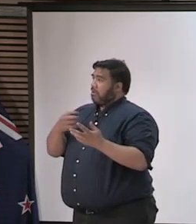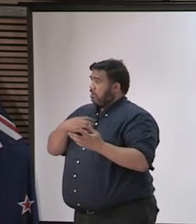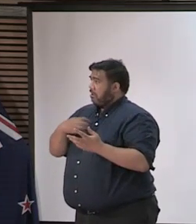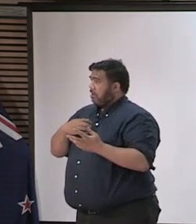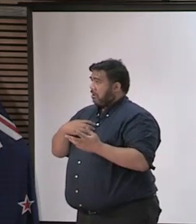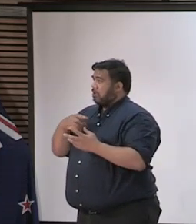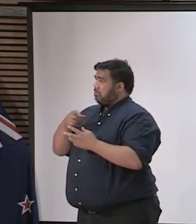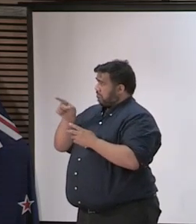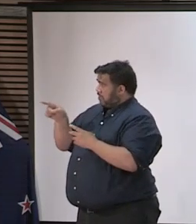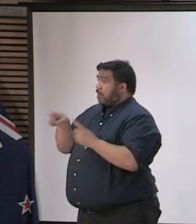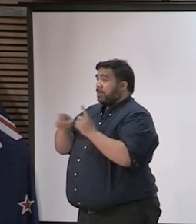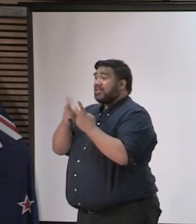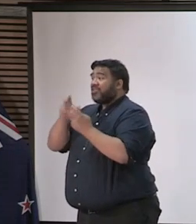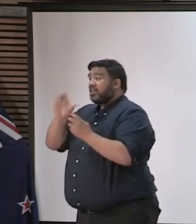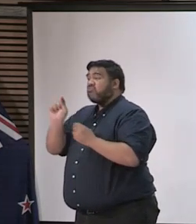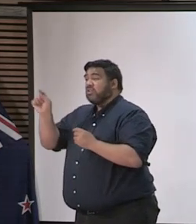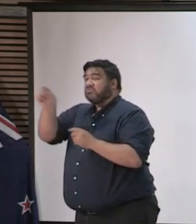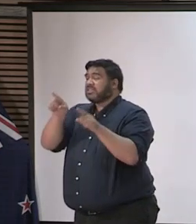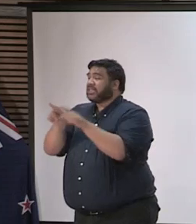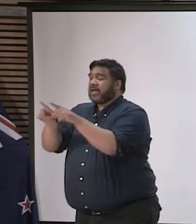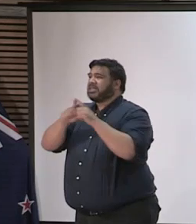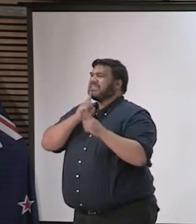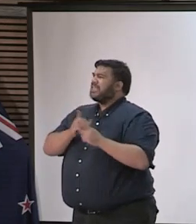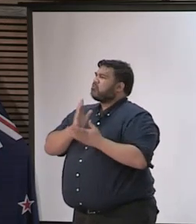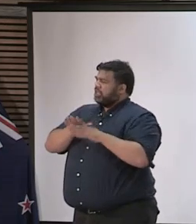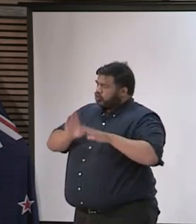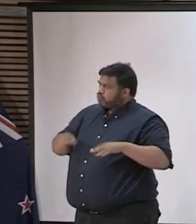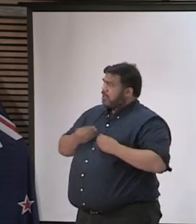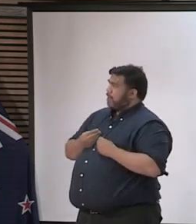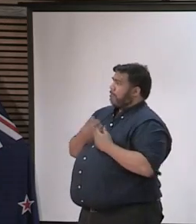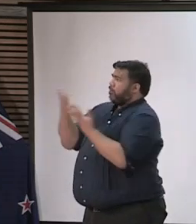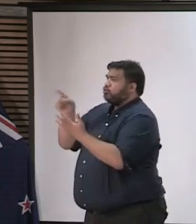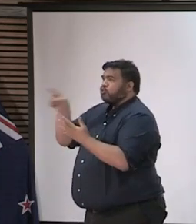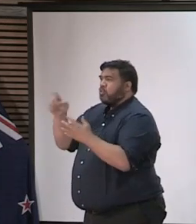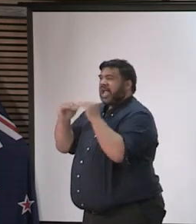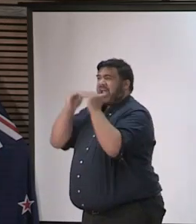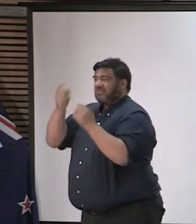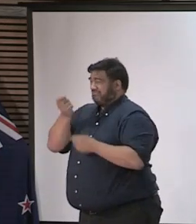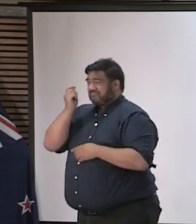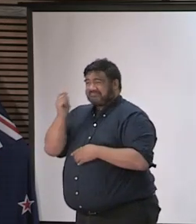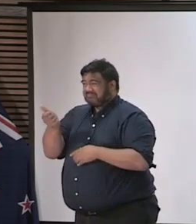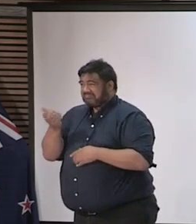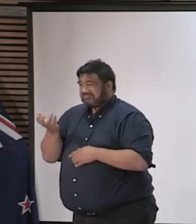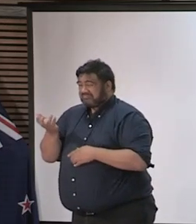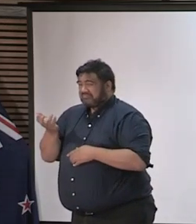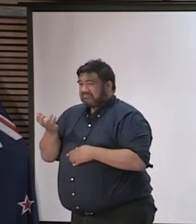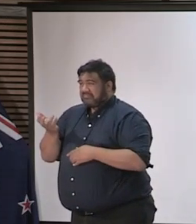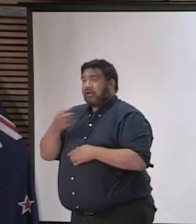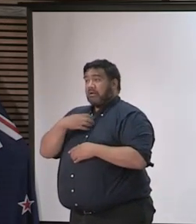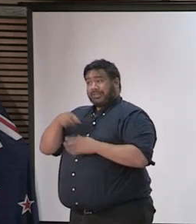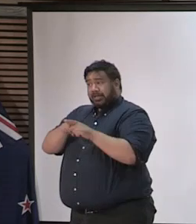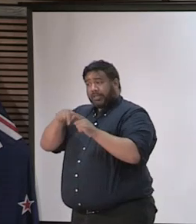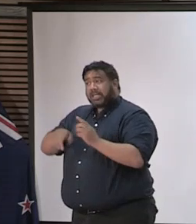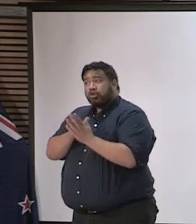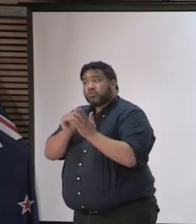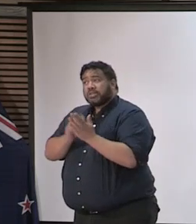here in New Zealand. Just a small number of our cases are in under 10-year-olds for a start, and all of those are actually linked to